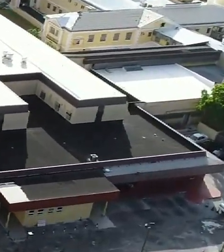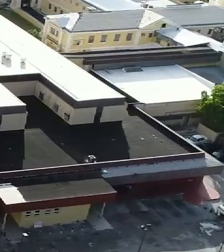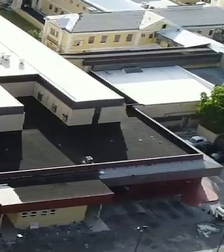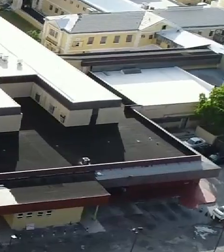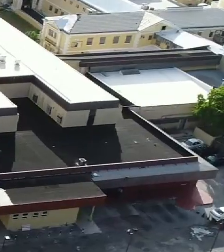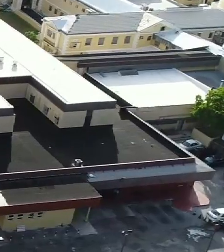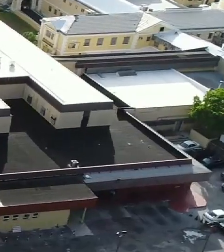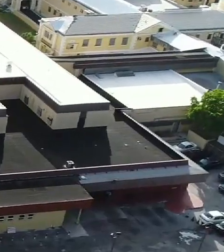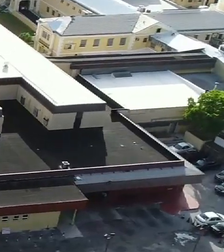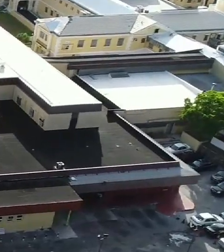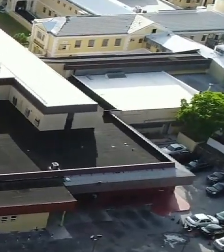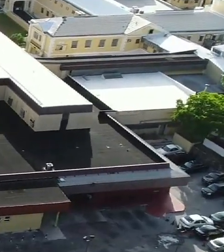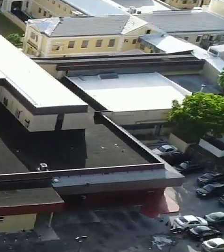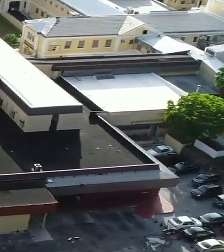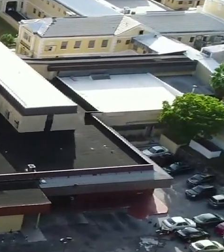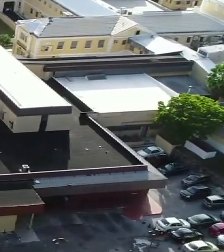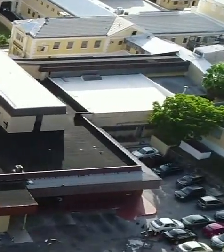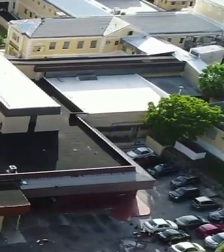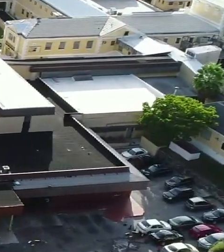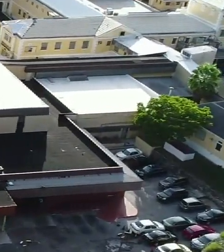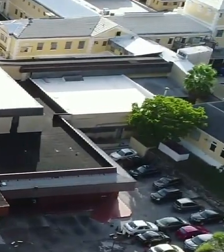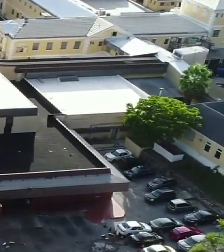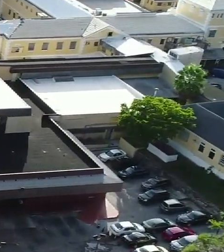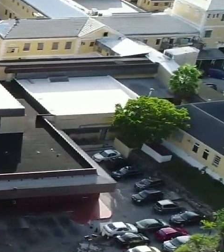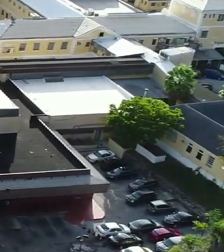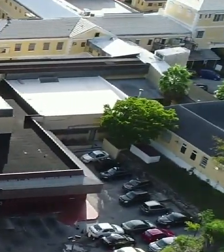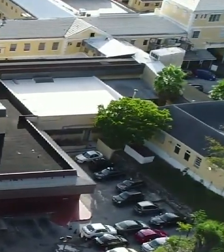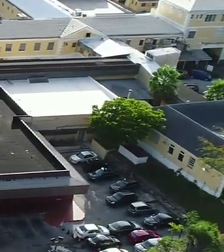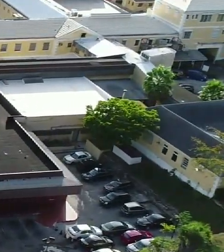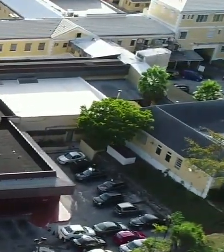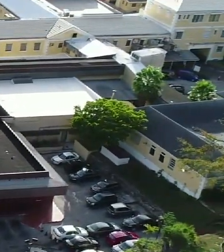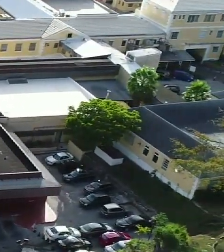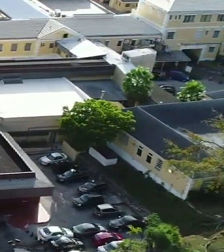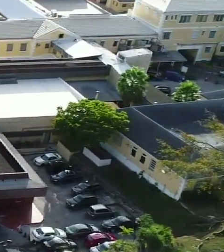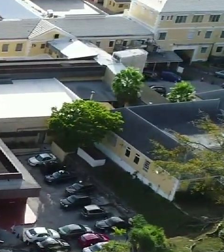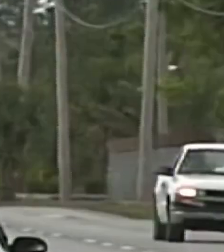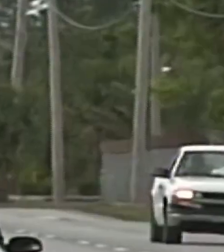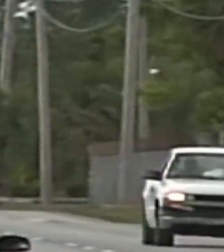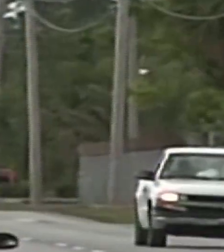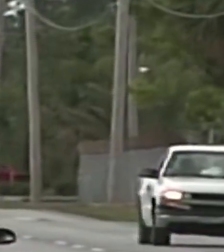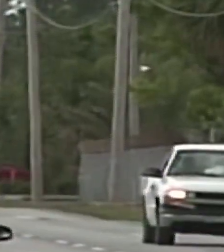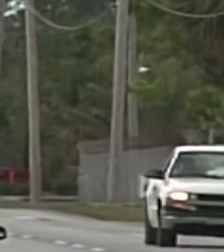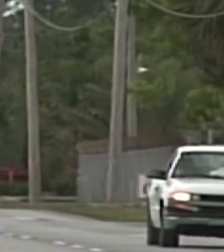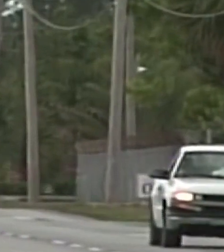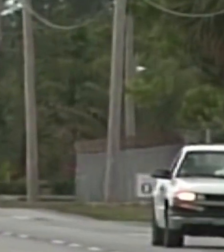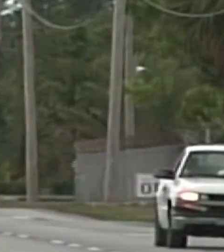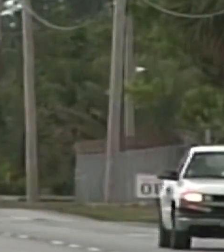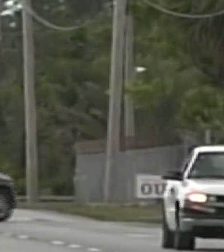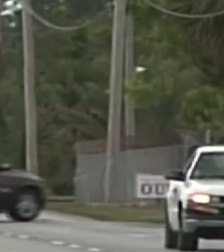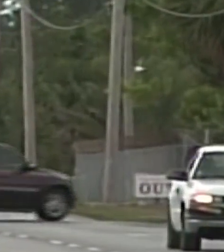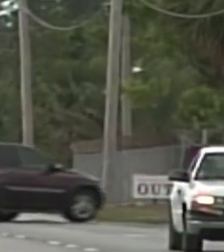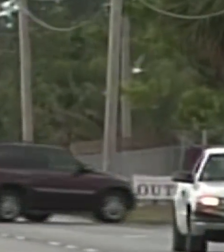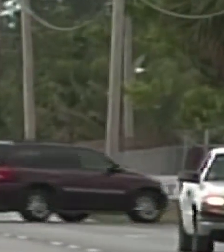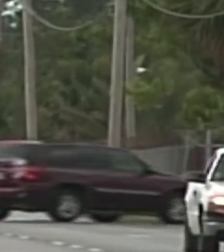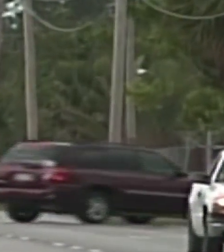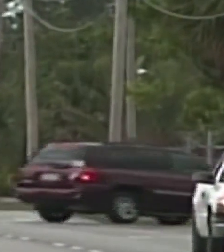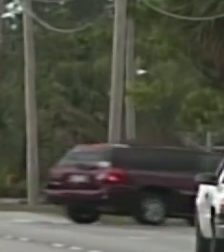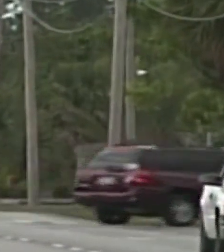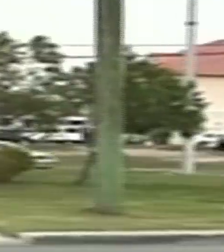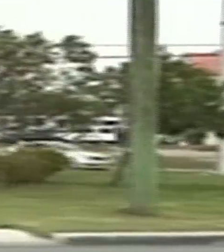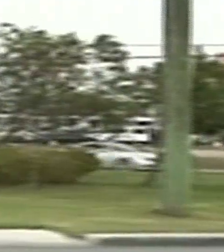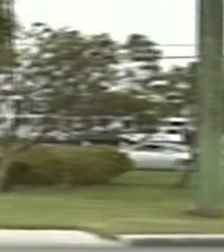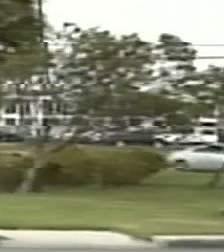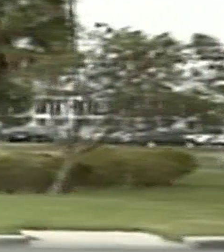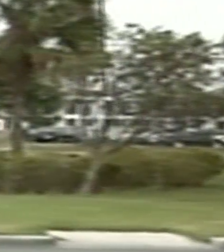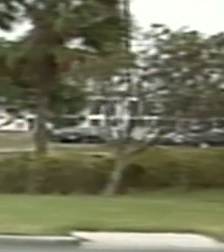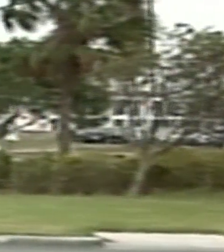far as to protest outside the West End clinic being used to treat patients. The heightened fear factor has led to Health Minister the Honorable Dr.